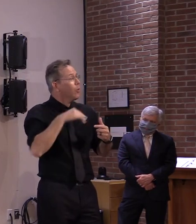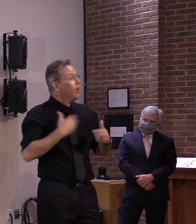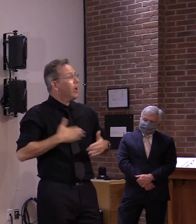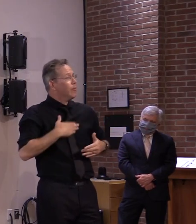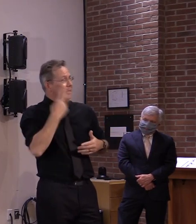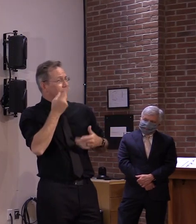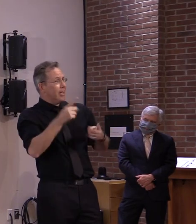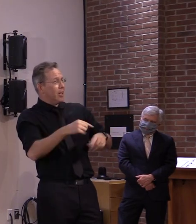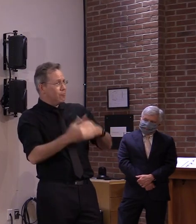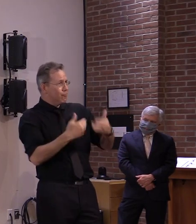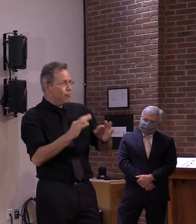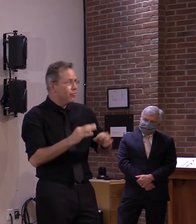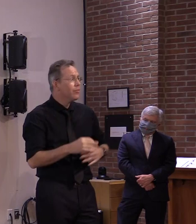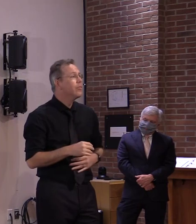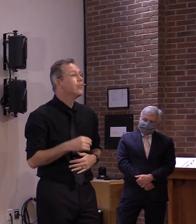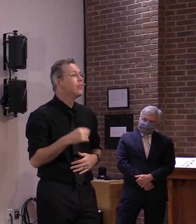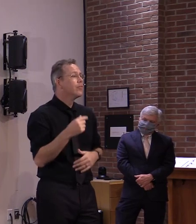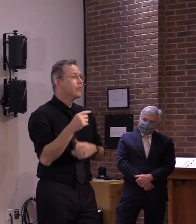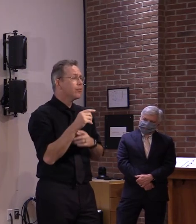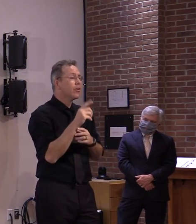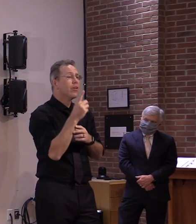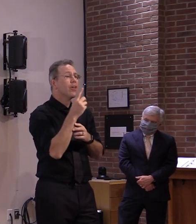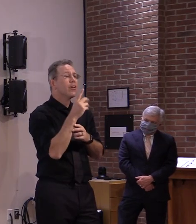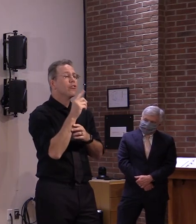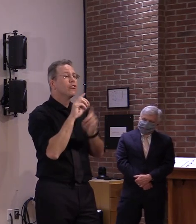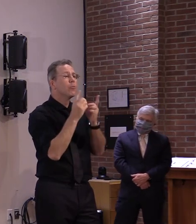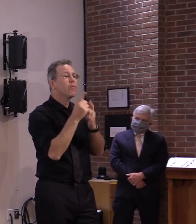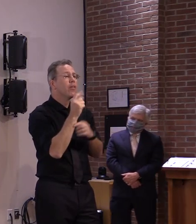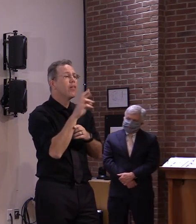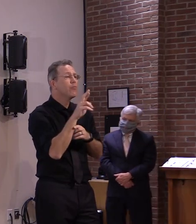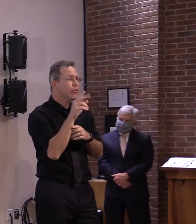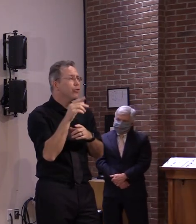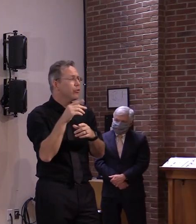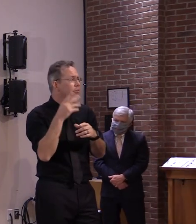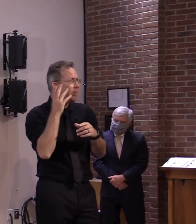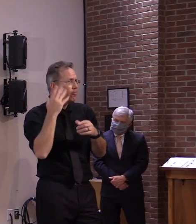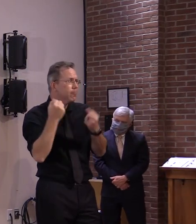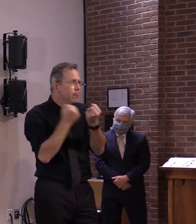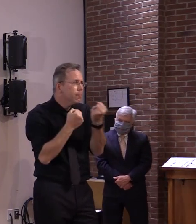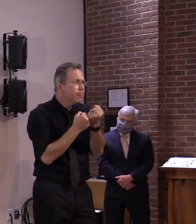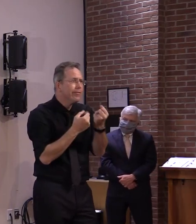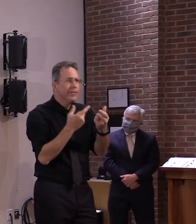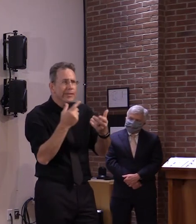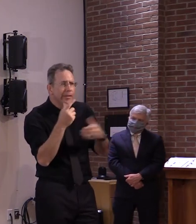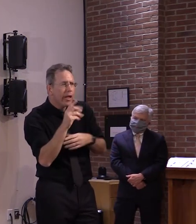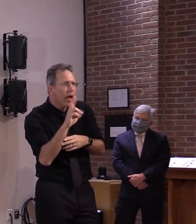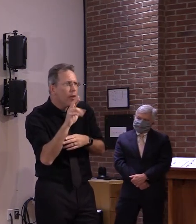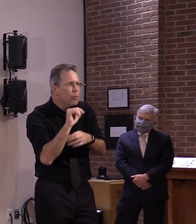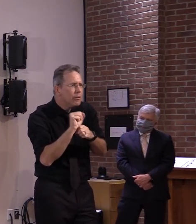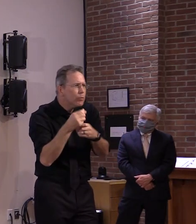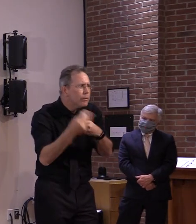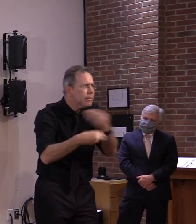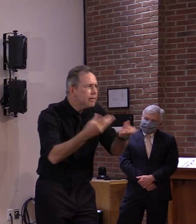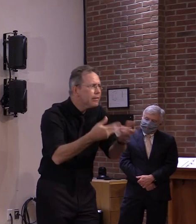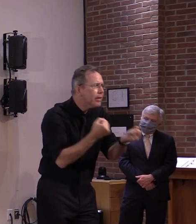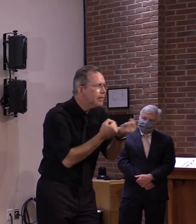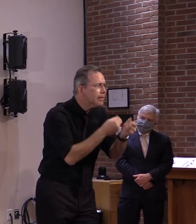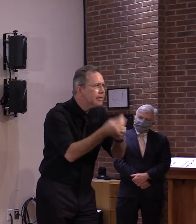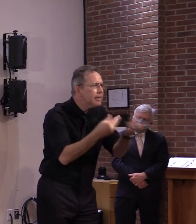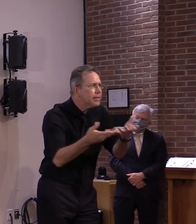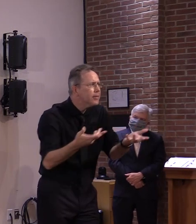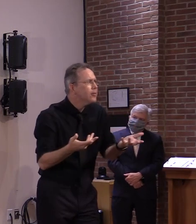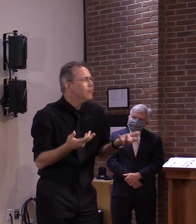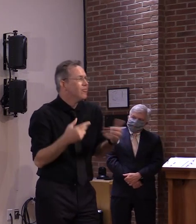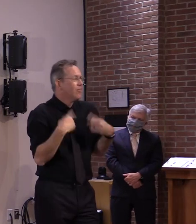just for the unemployed in terms of the insurance policy and giving benefits